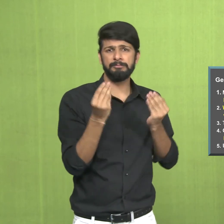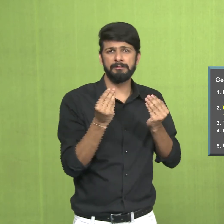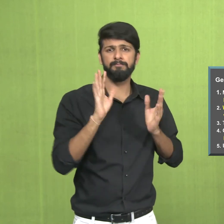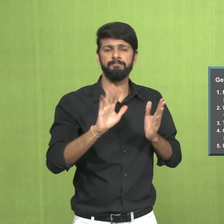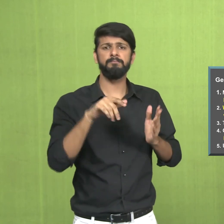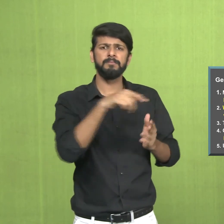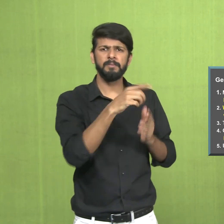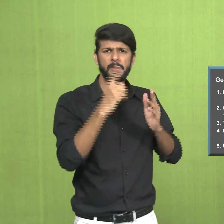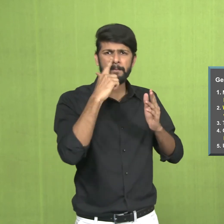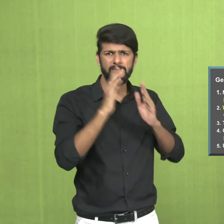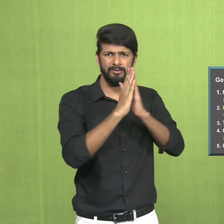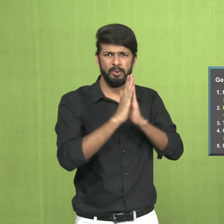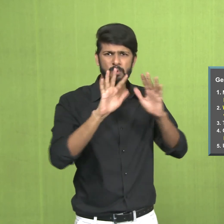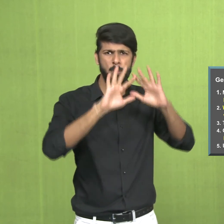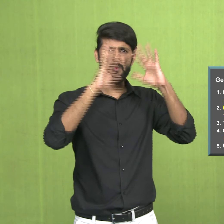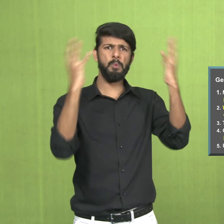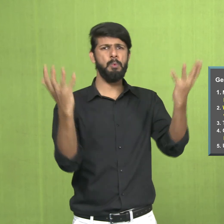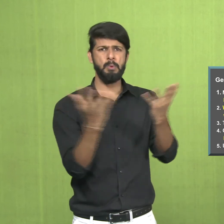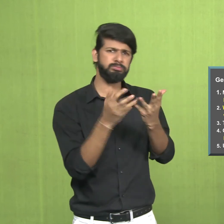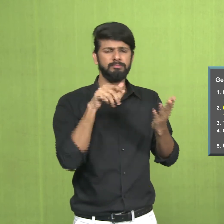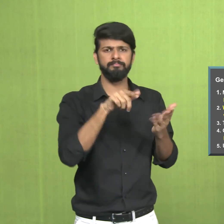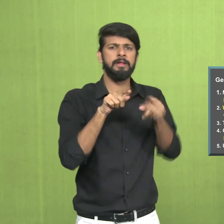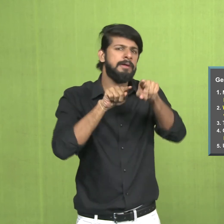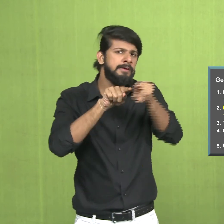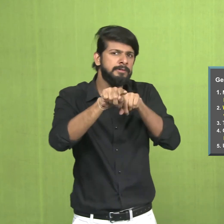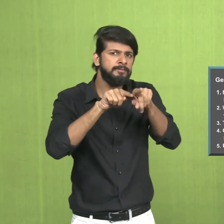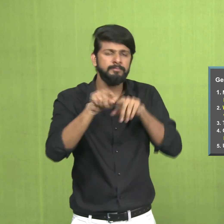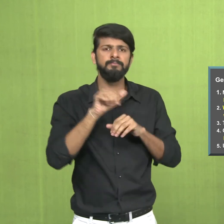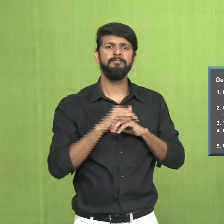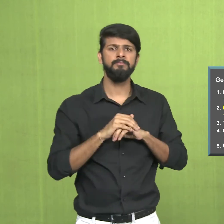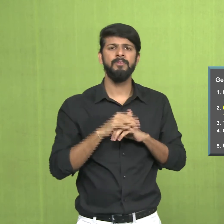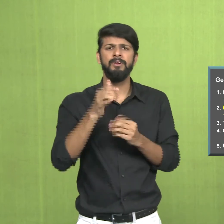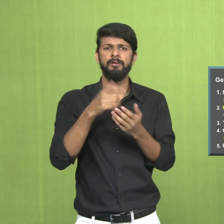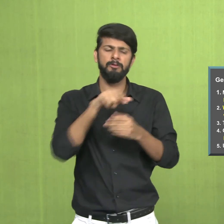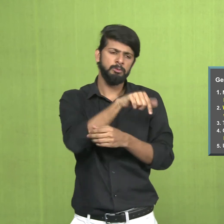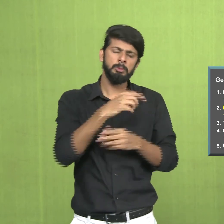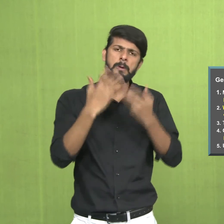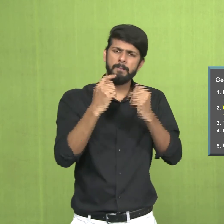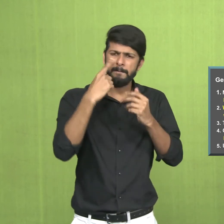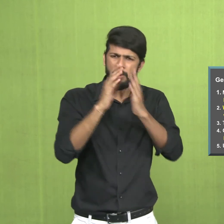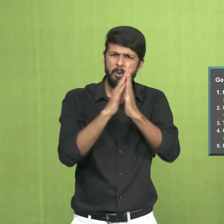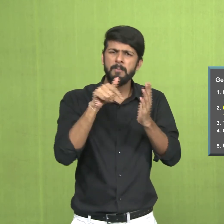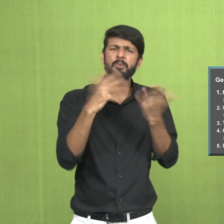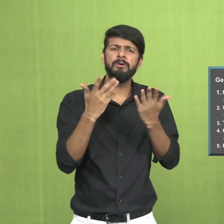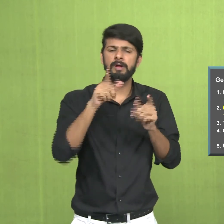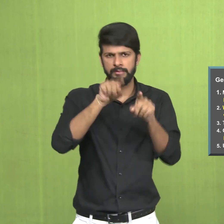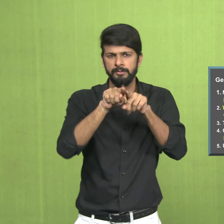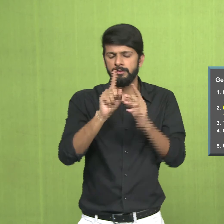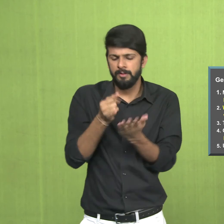The origin of the veneration of Mother Earth perhaps came from the